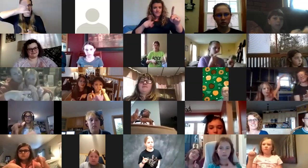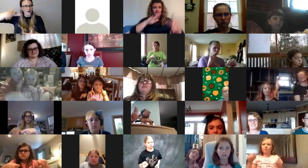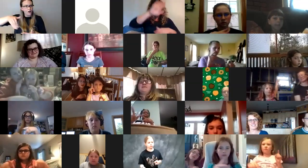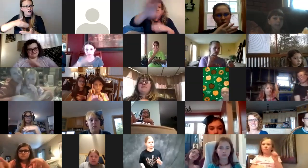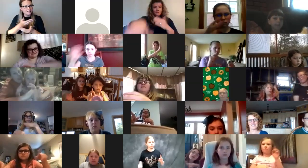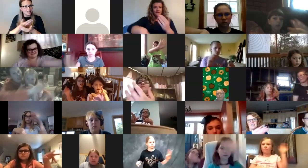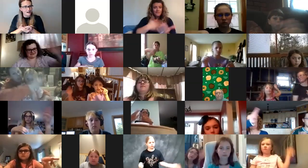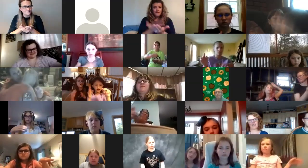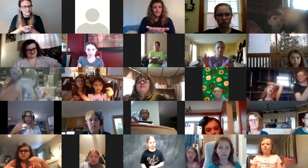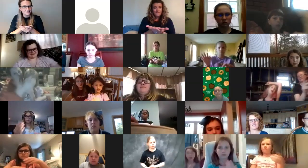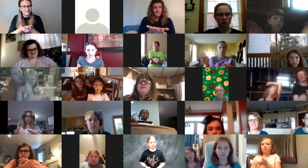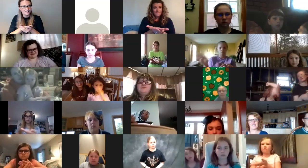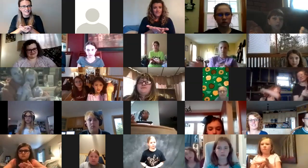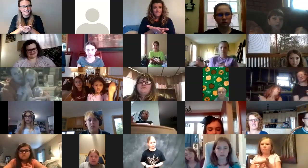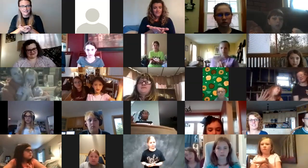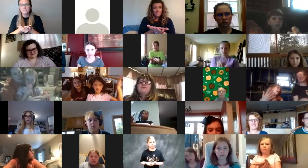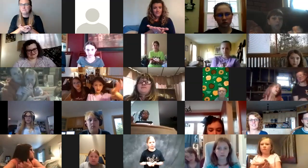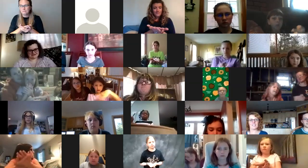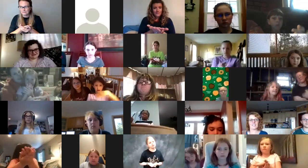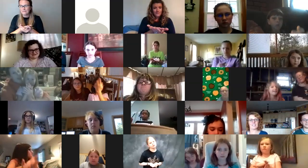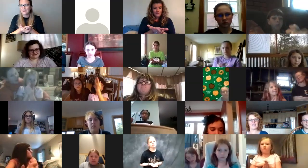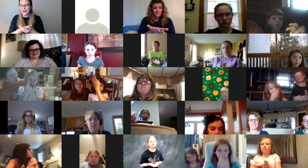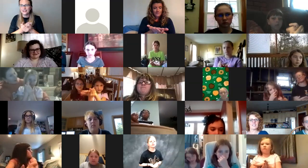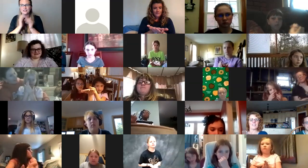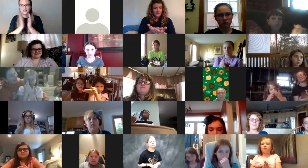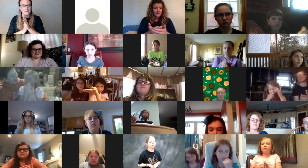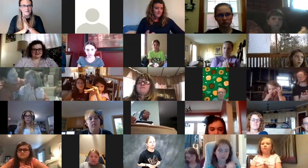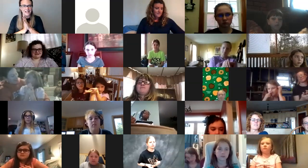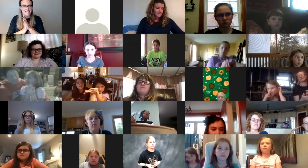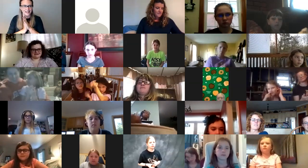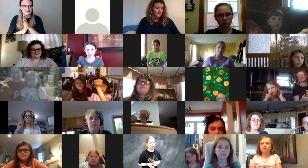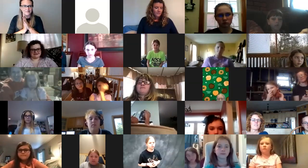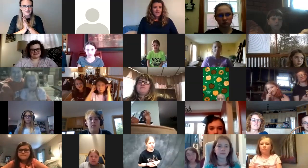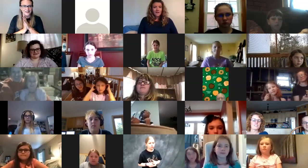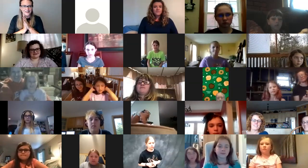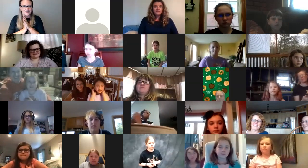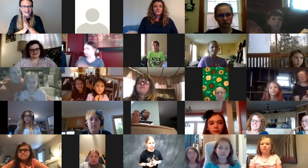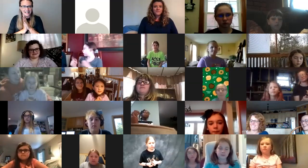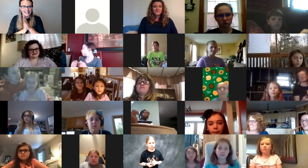at all times. All right, let's start from the beginning. Ready?